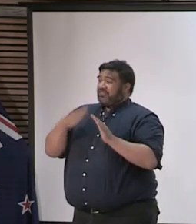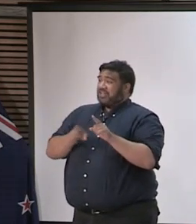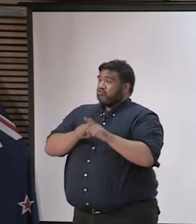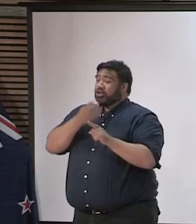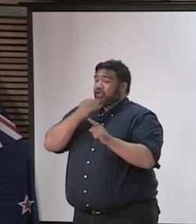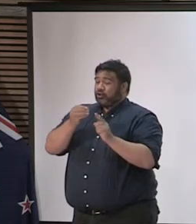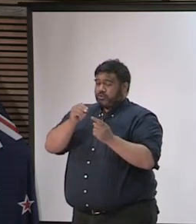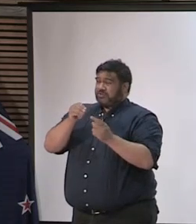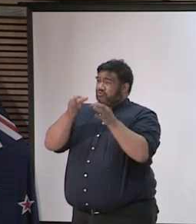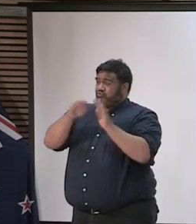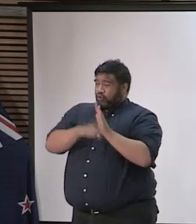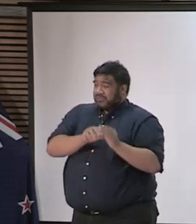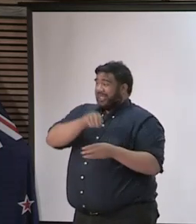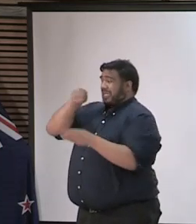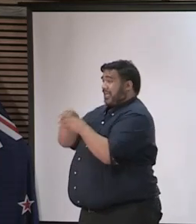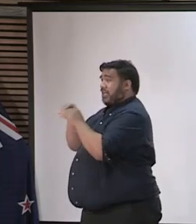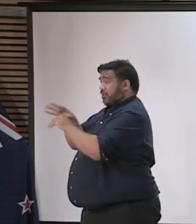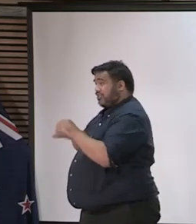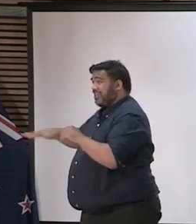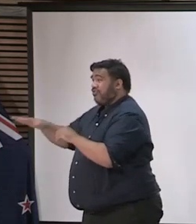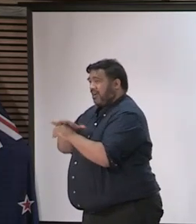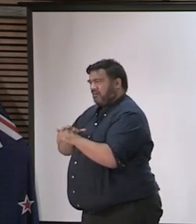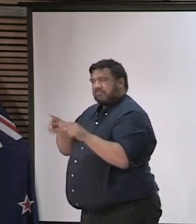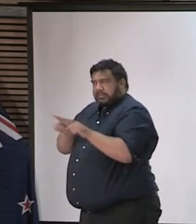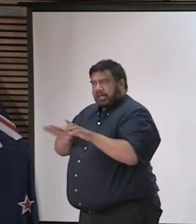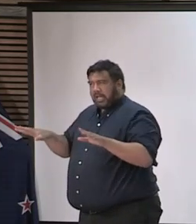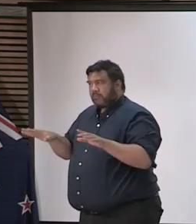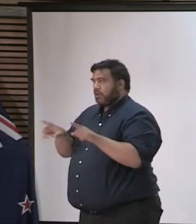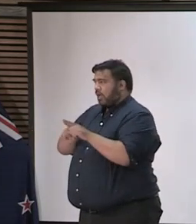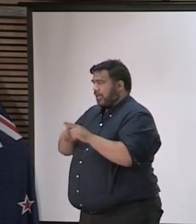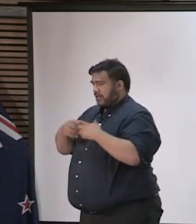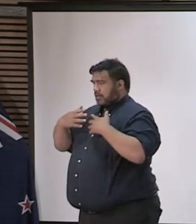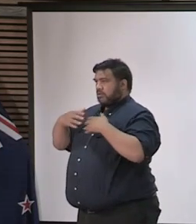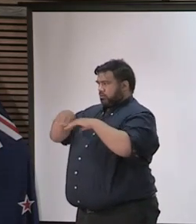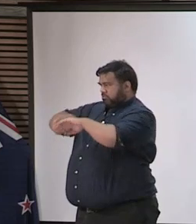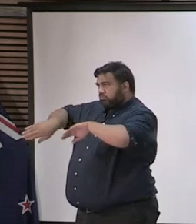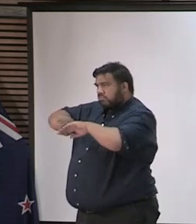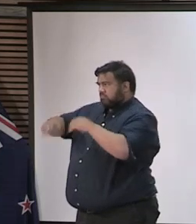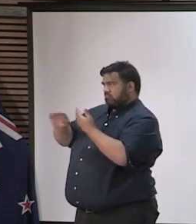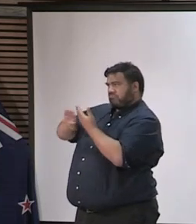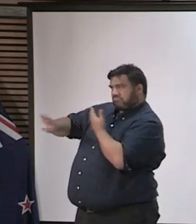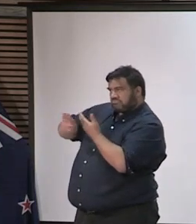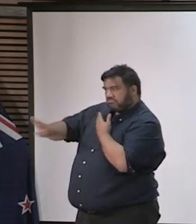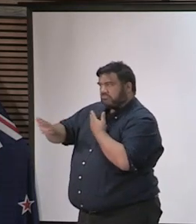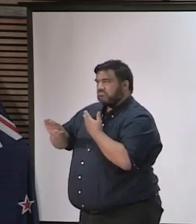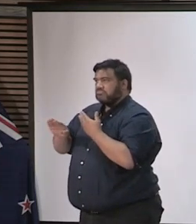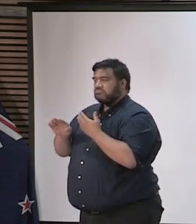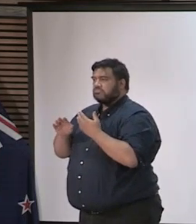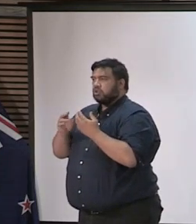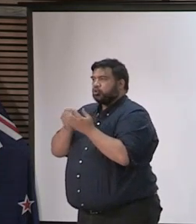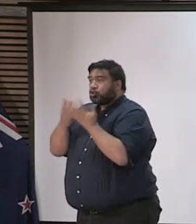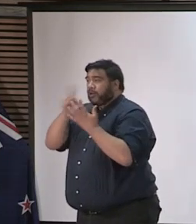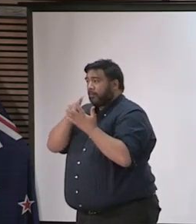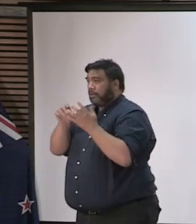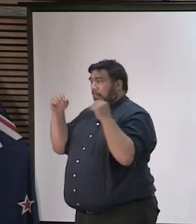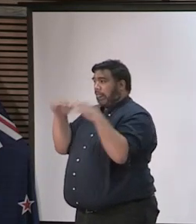and are being applied in other settings. So it is the physical distancing, the small groups too, if there is, in very unlikely